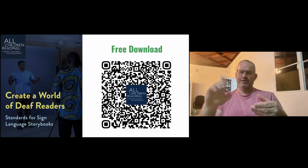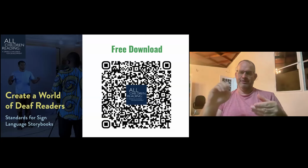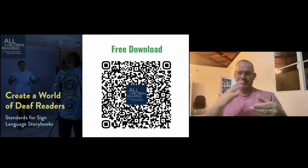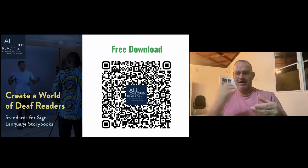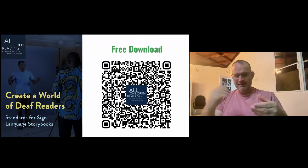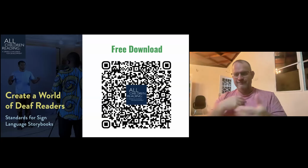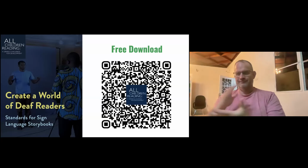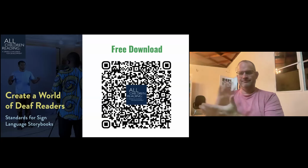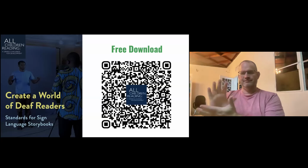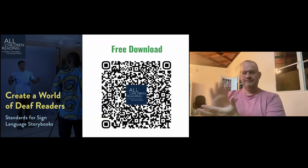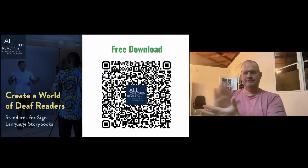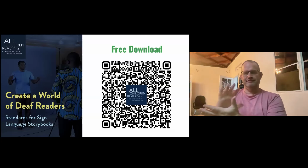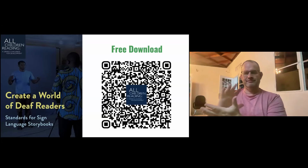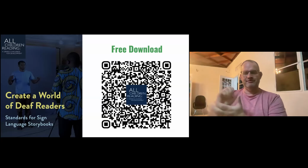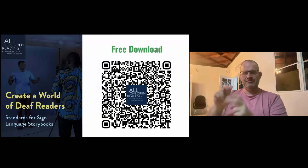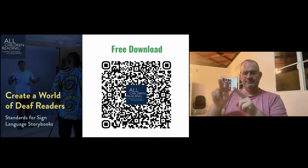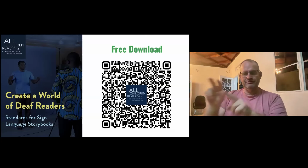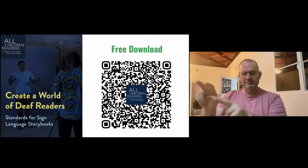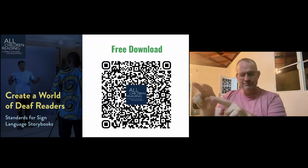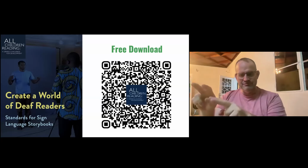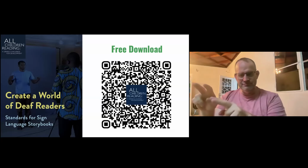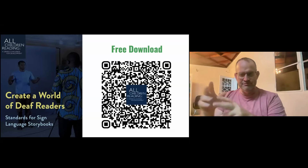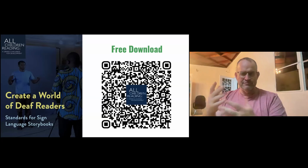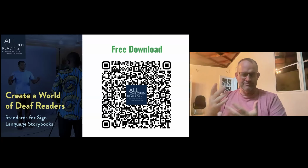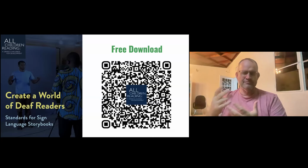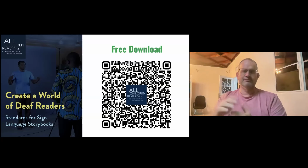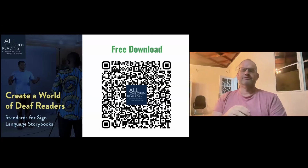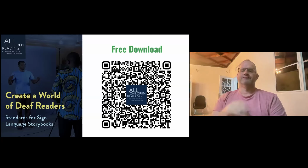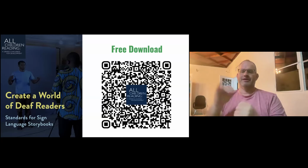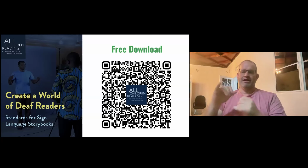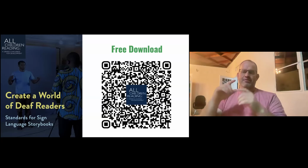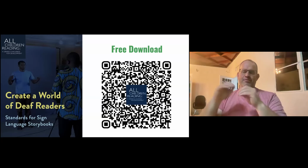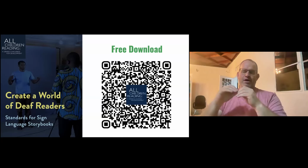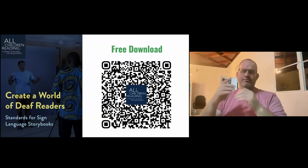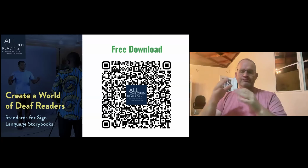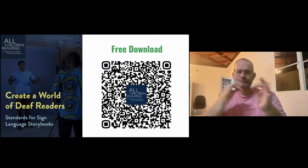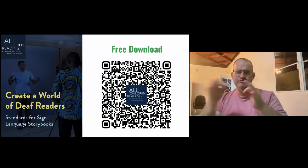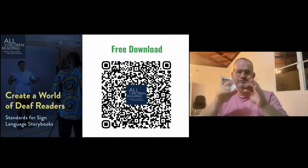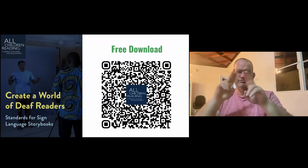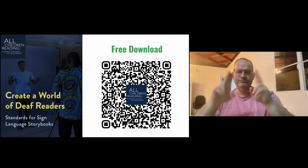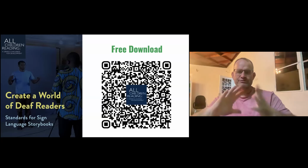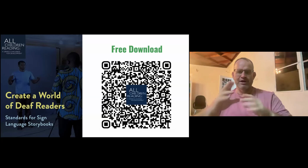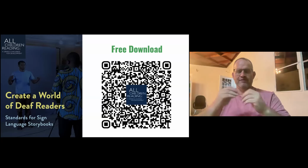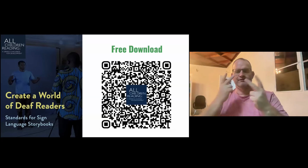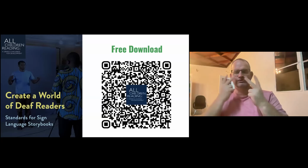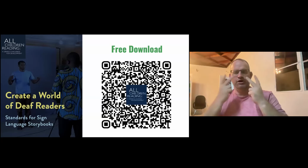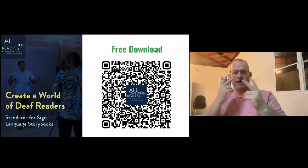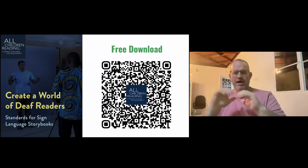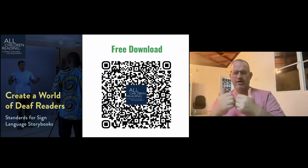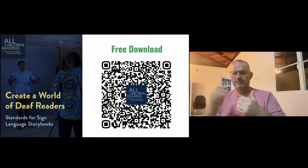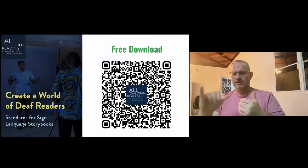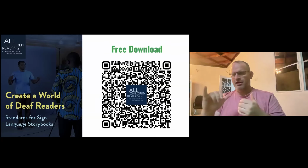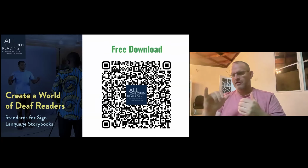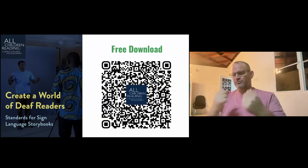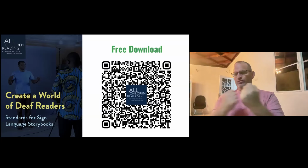I'm excited now to have a tangible element that we can provide to others in the form of the